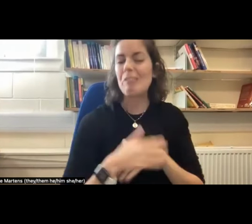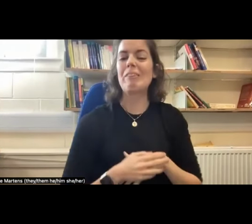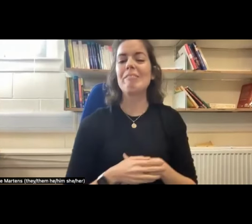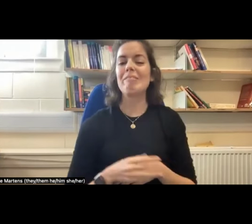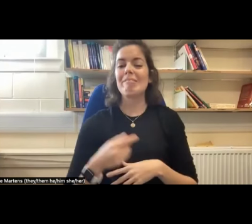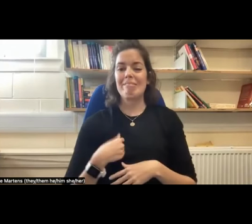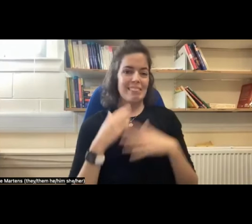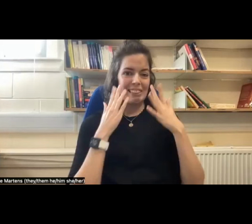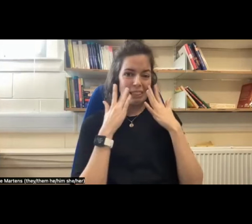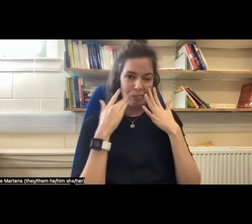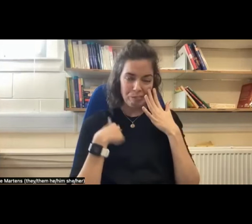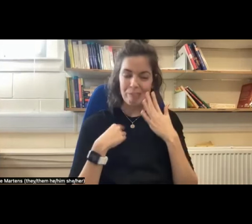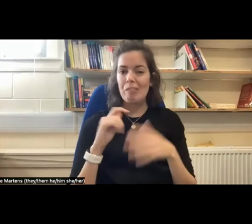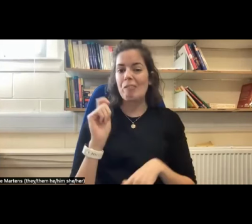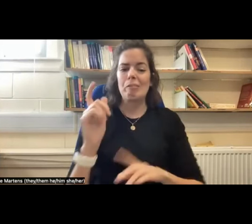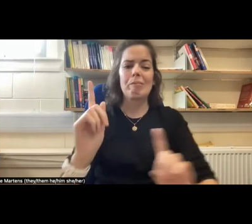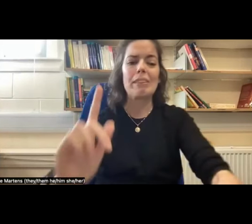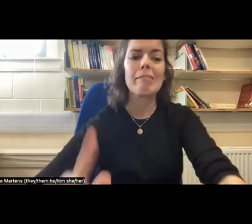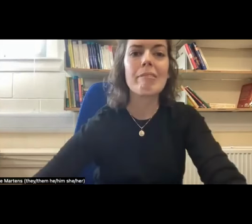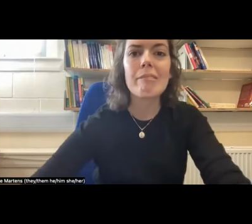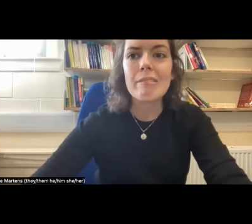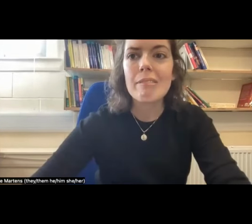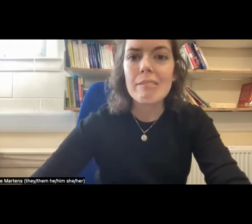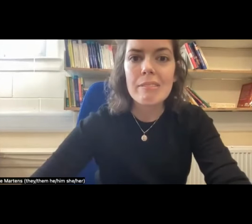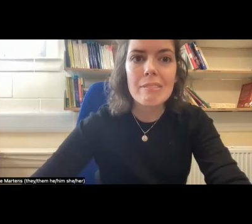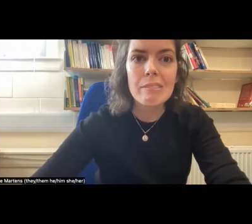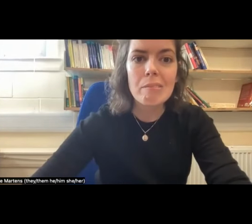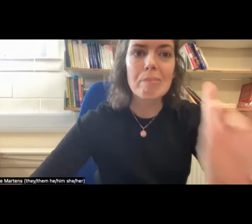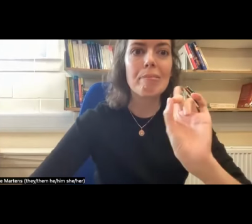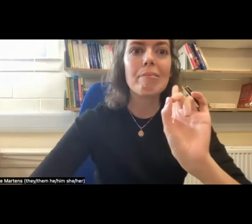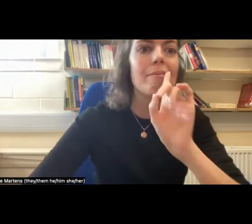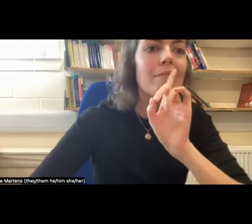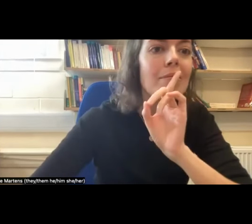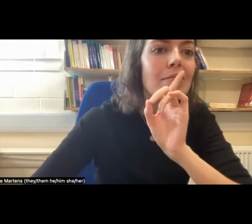Great. So hello, everybody. I'm Ina Martins.